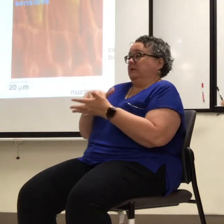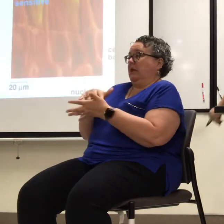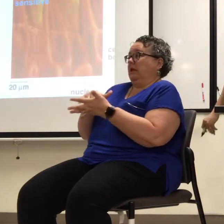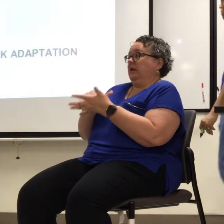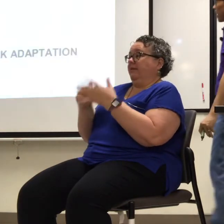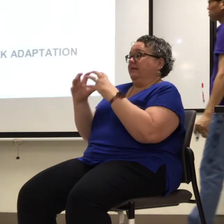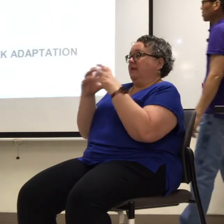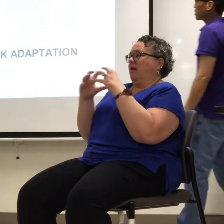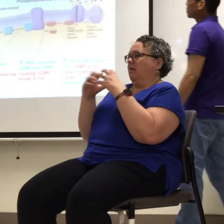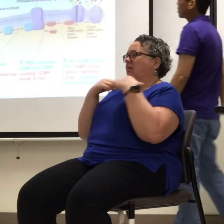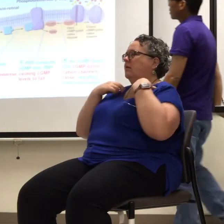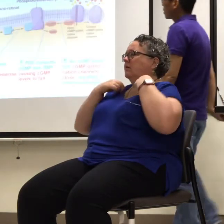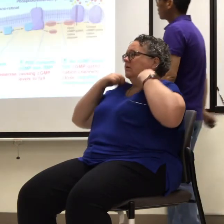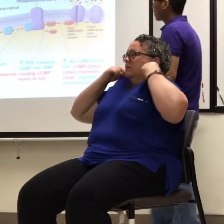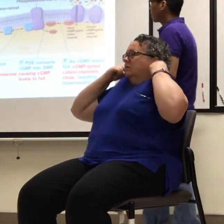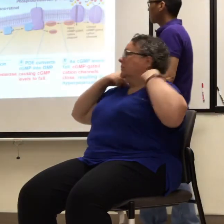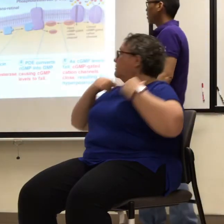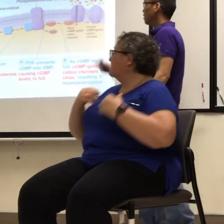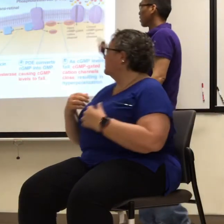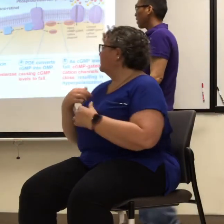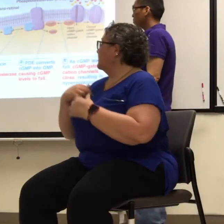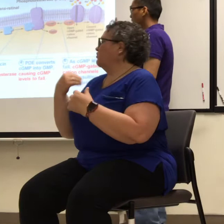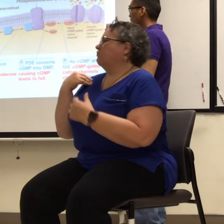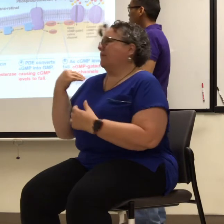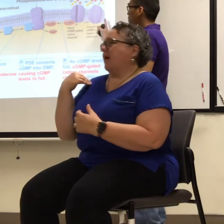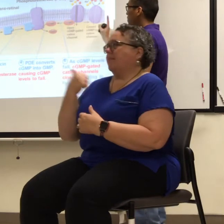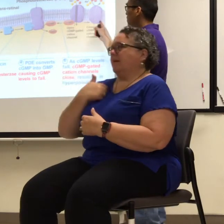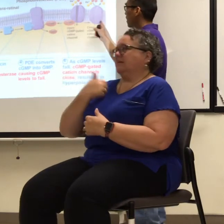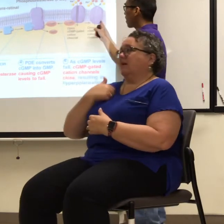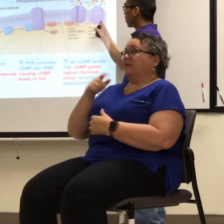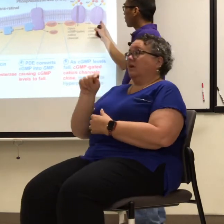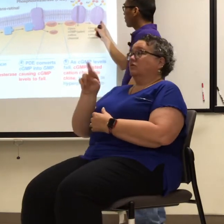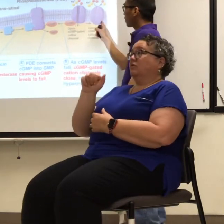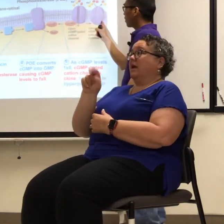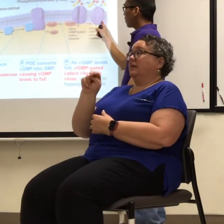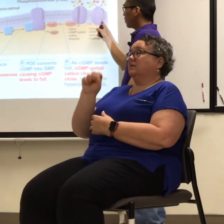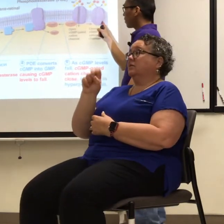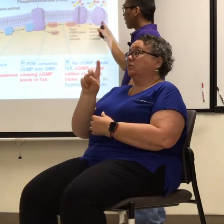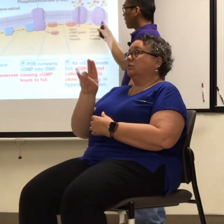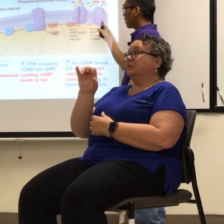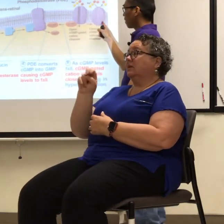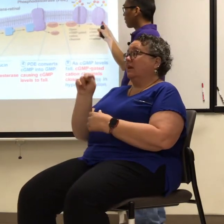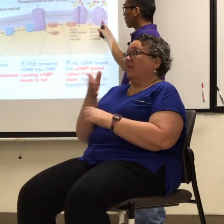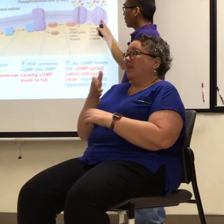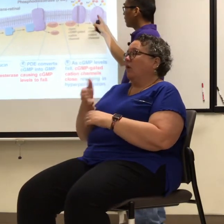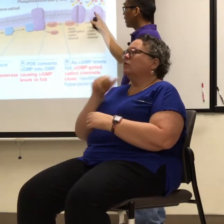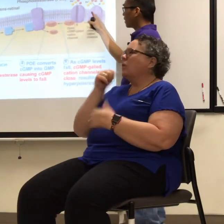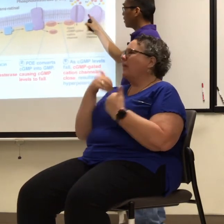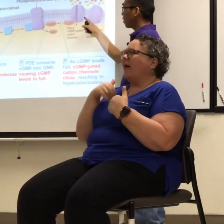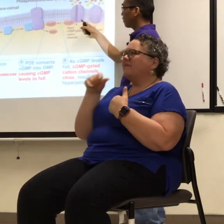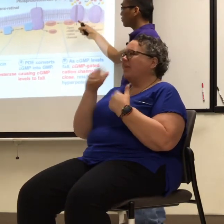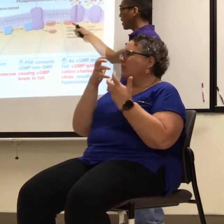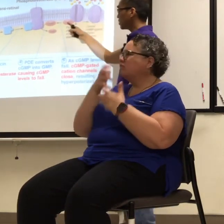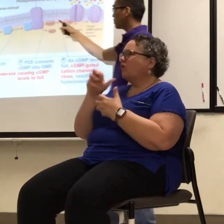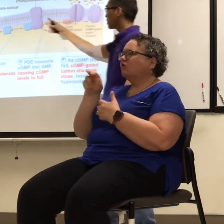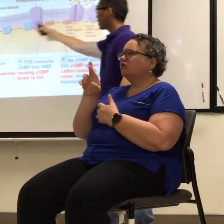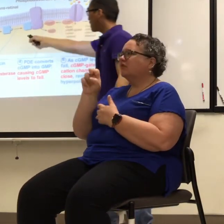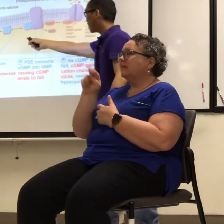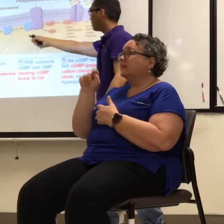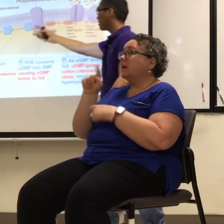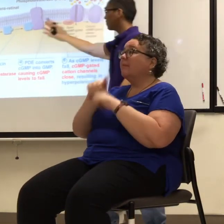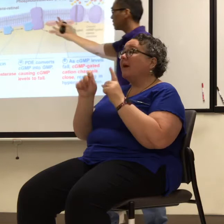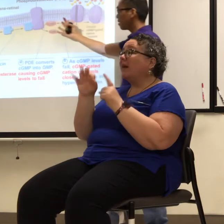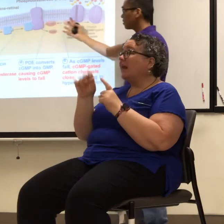Let me remind myself actually. Okay, when transducin is there, you don't got that dark current. But you know, if